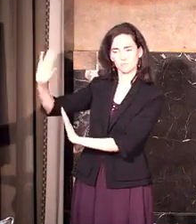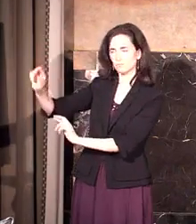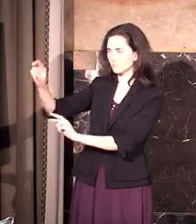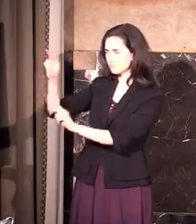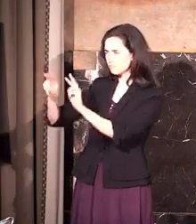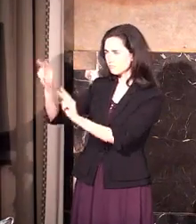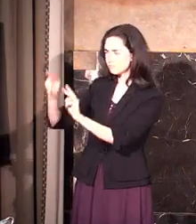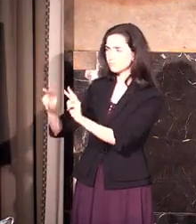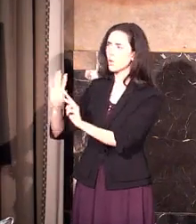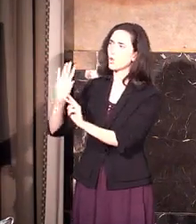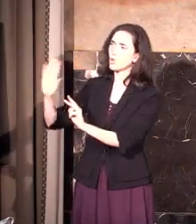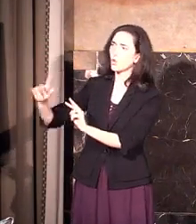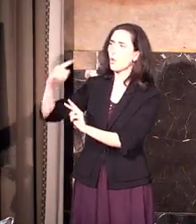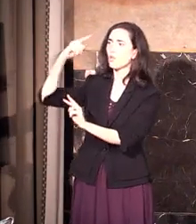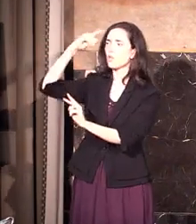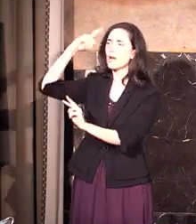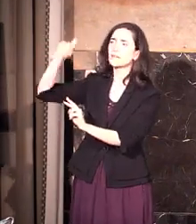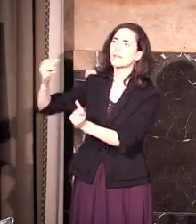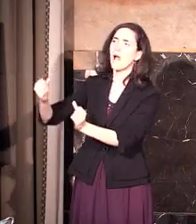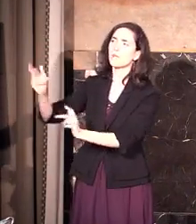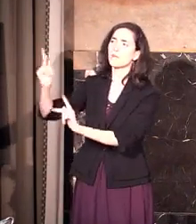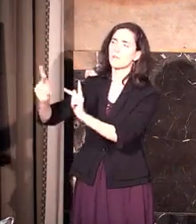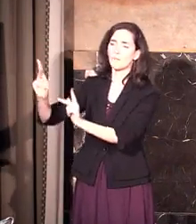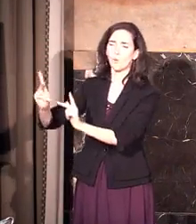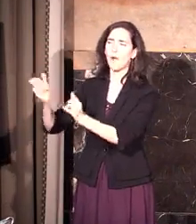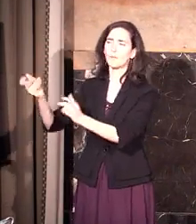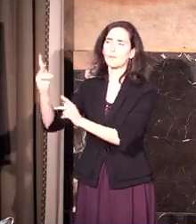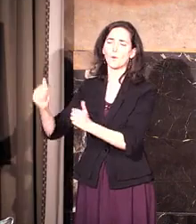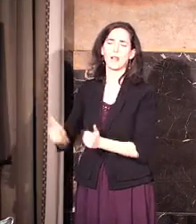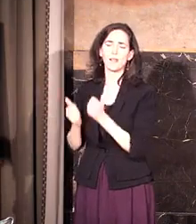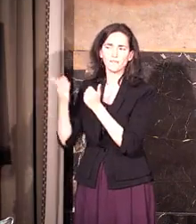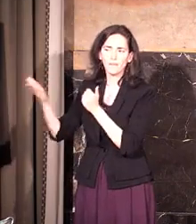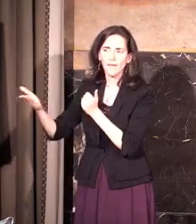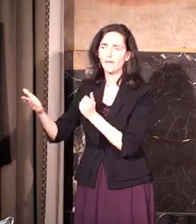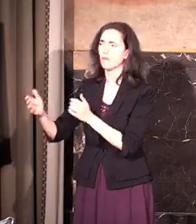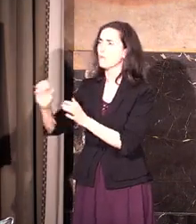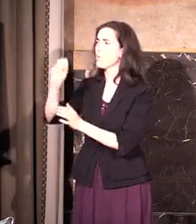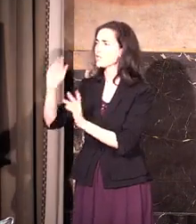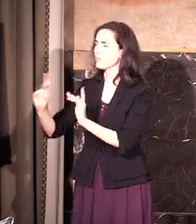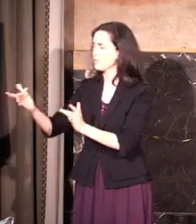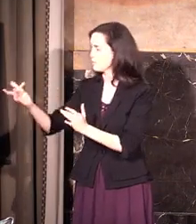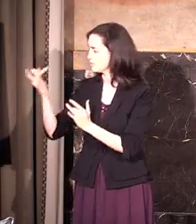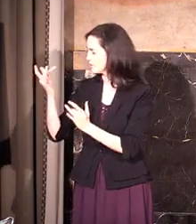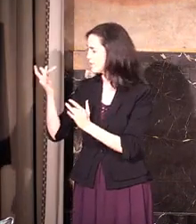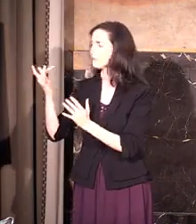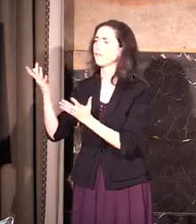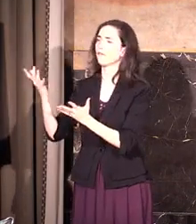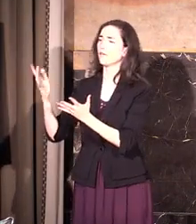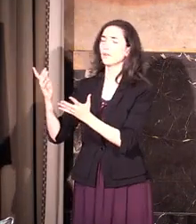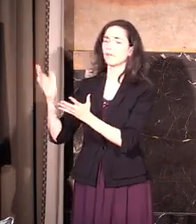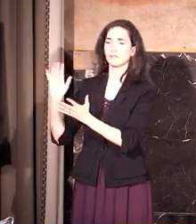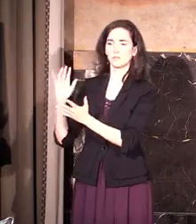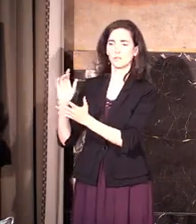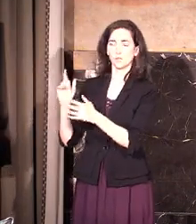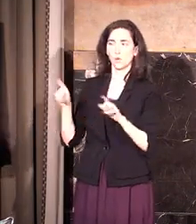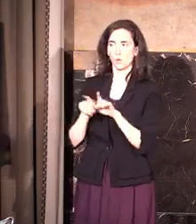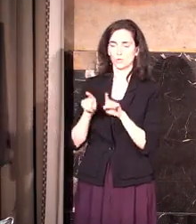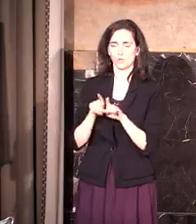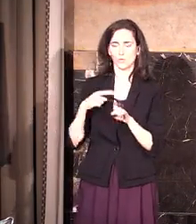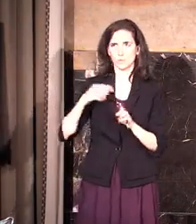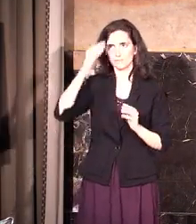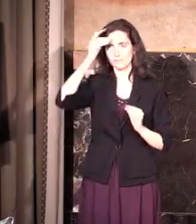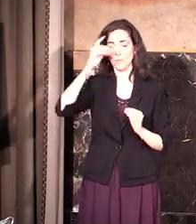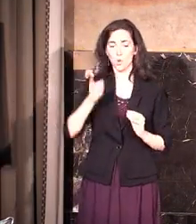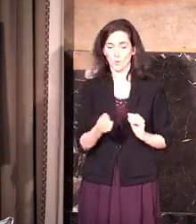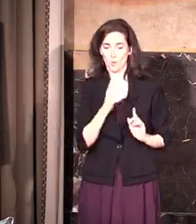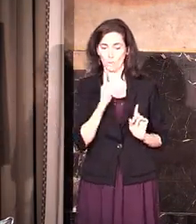many people they thought they would need based on their population and their case count and the work that we expect that one